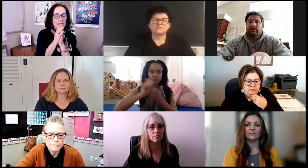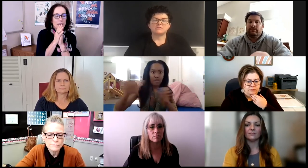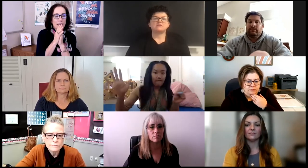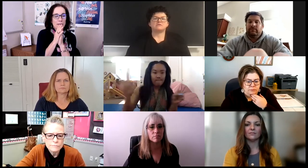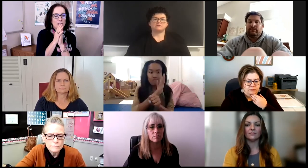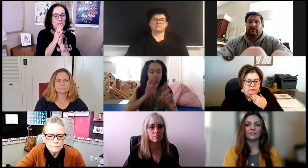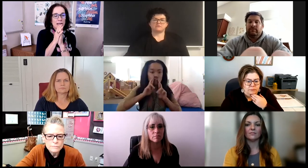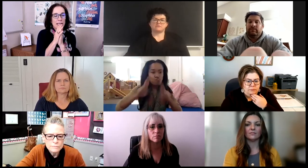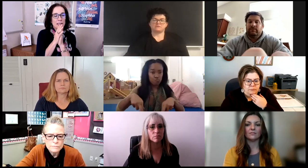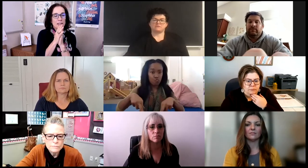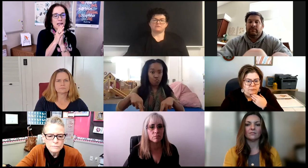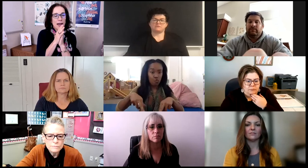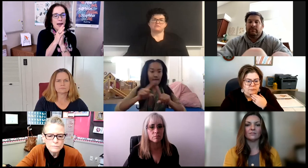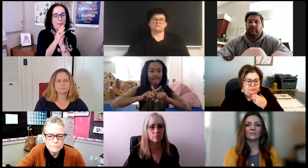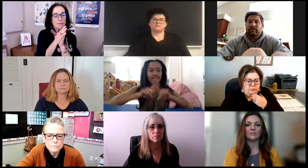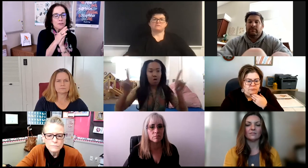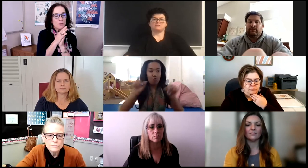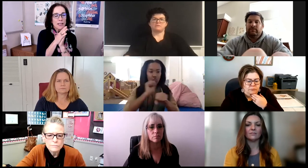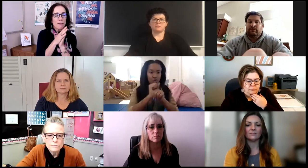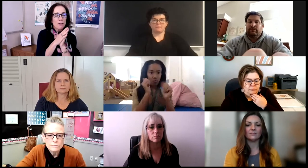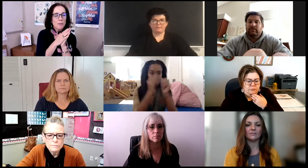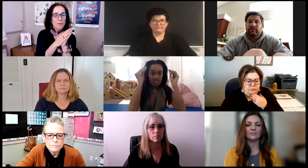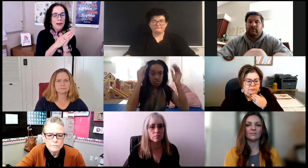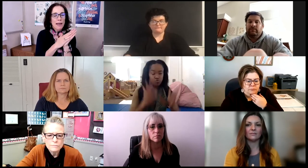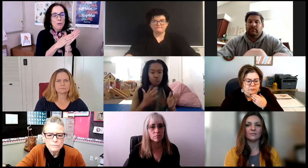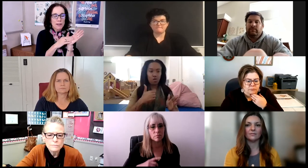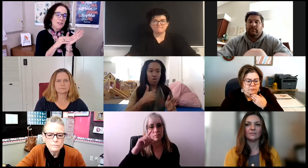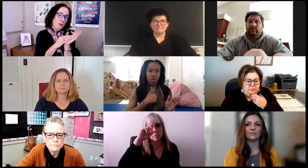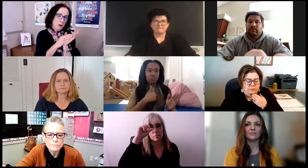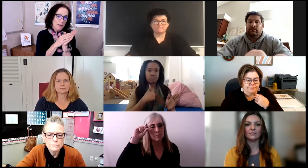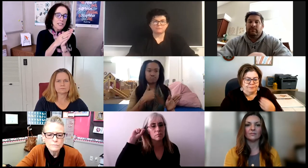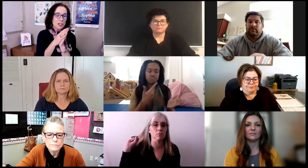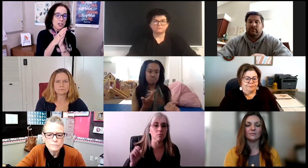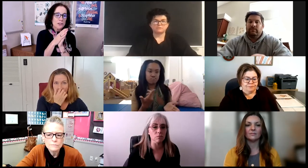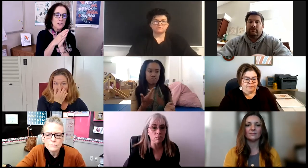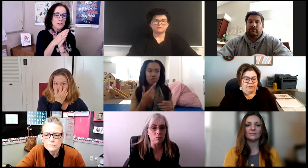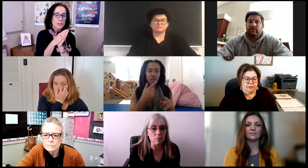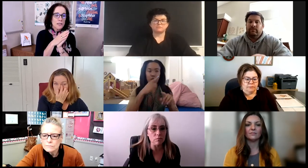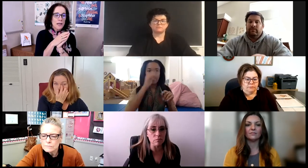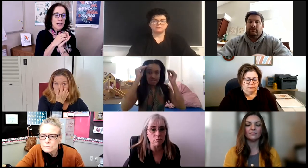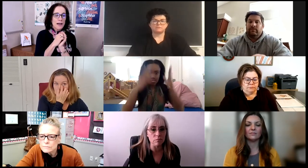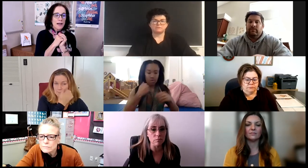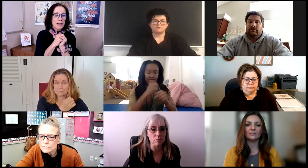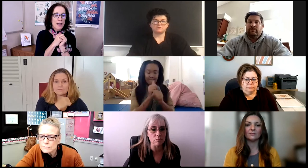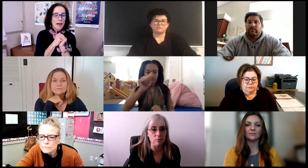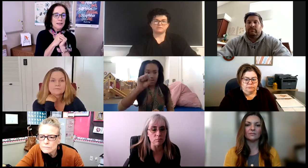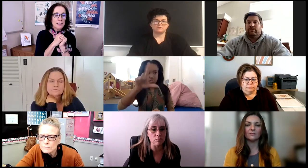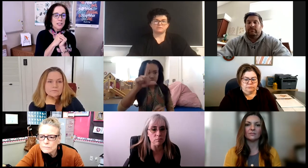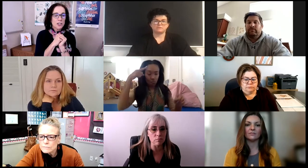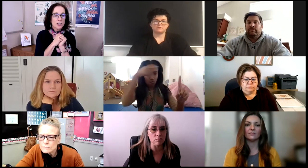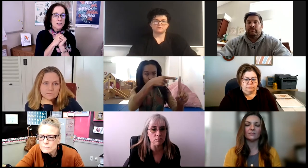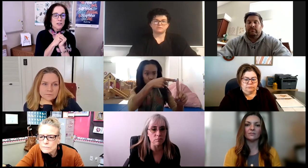I don't have that much experience doing a full report, but I work with the teachers.